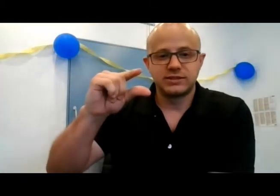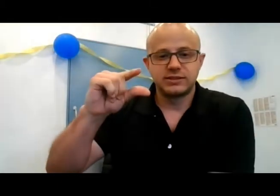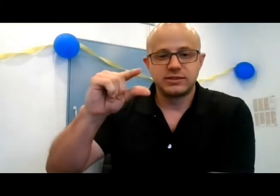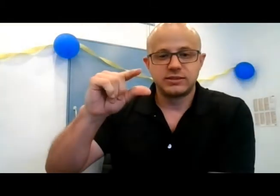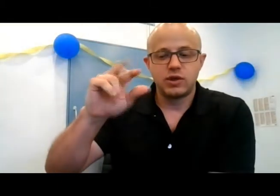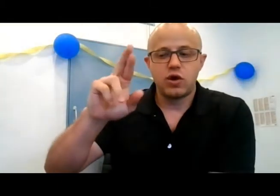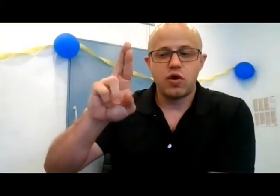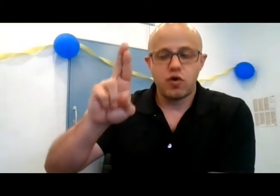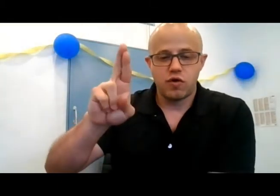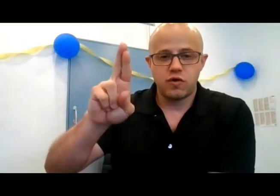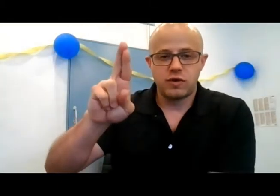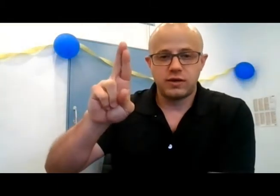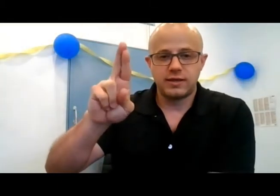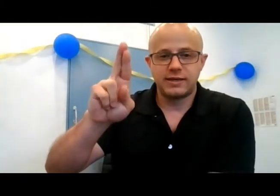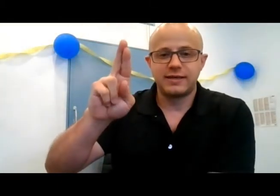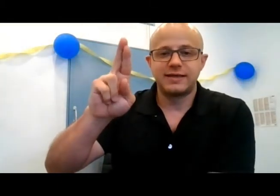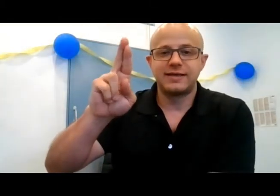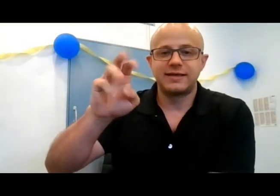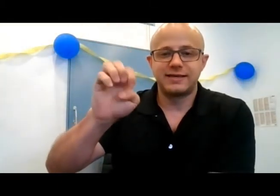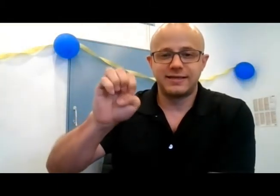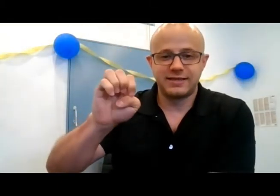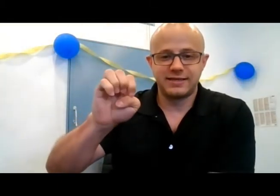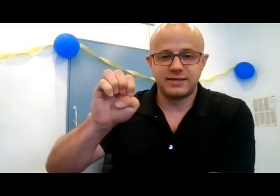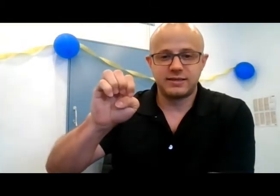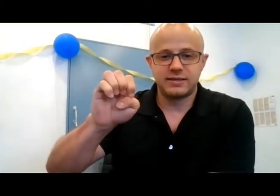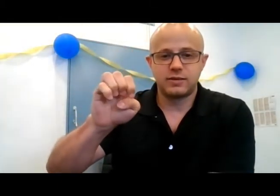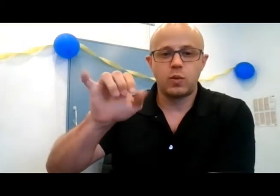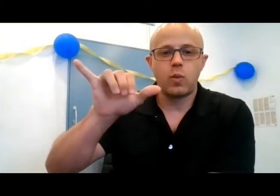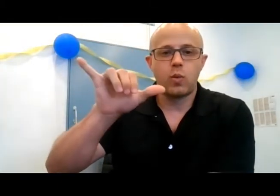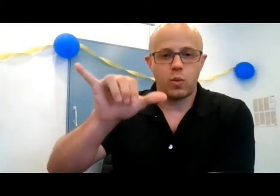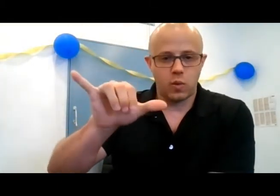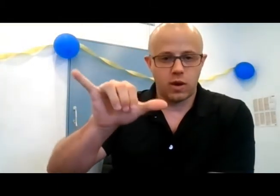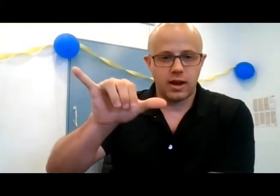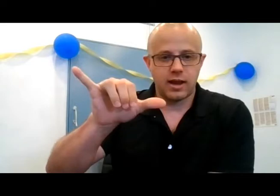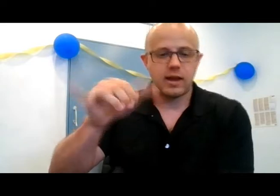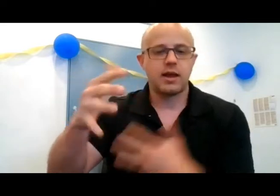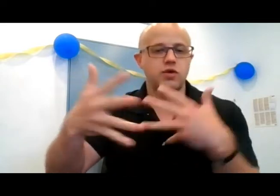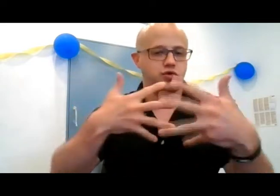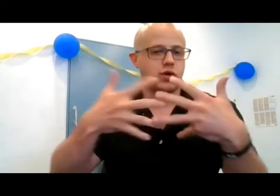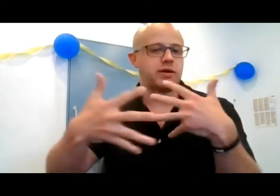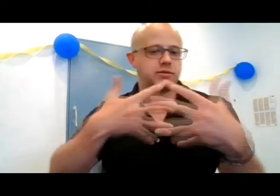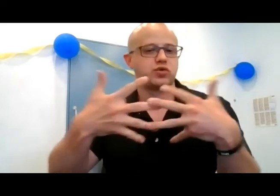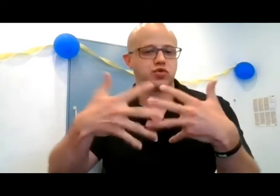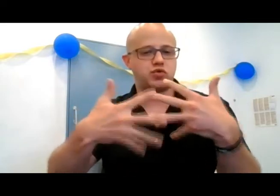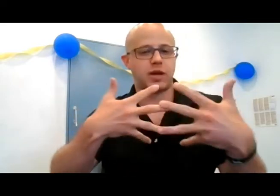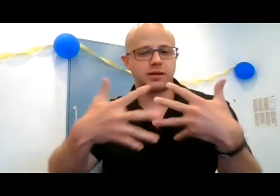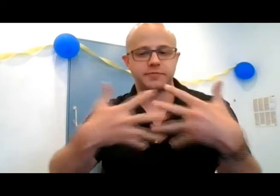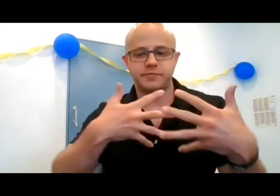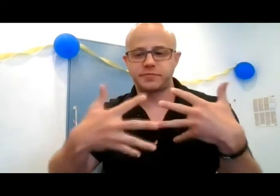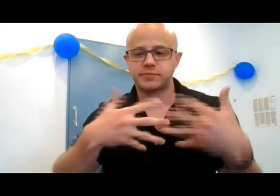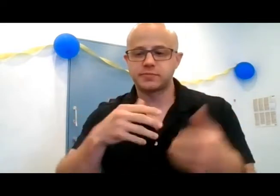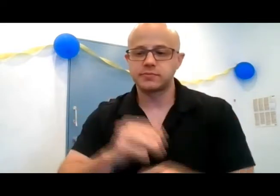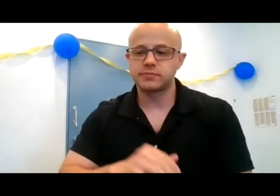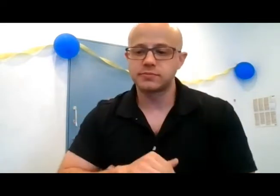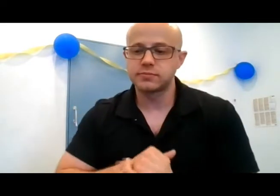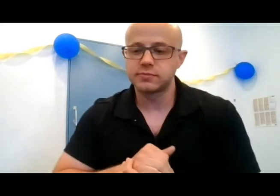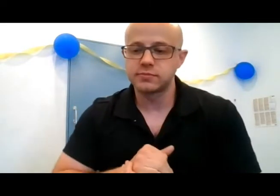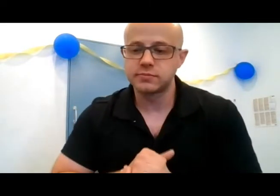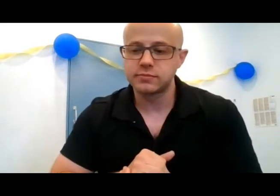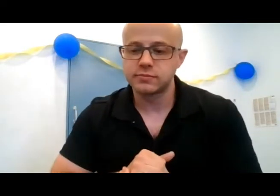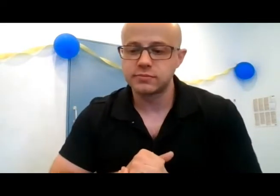Again, G, R, E, Y, gray.